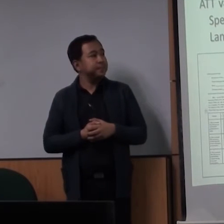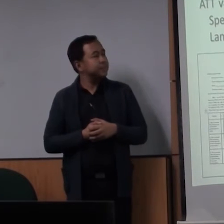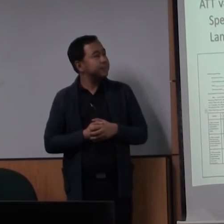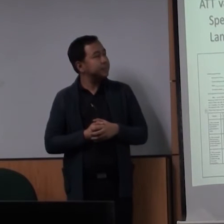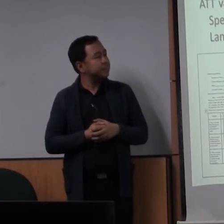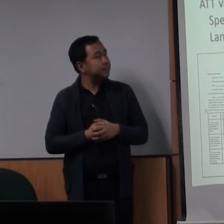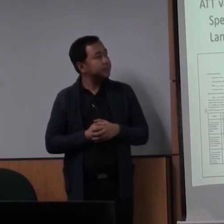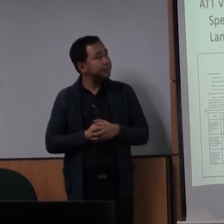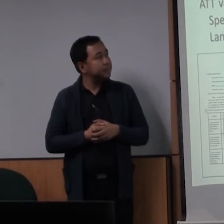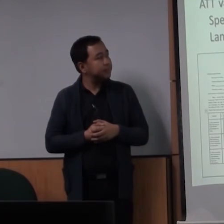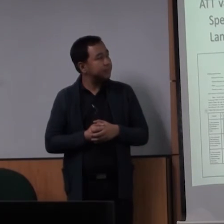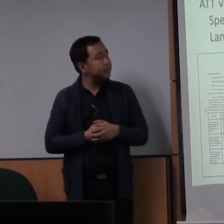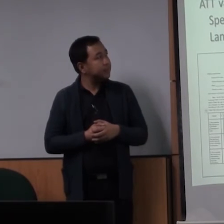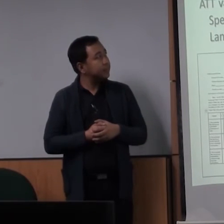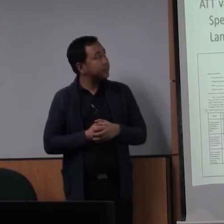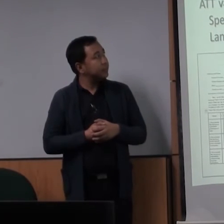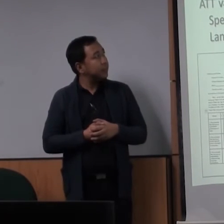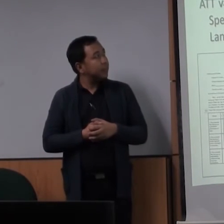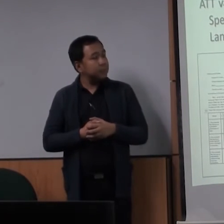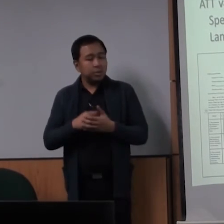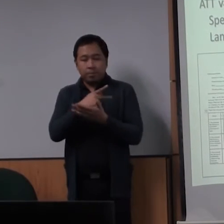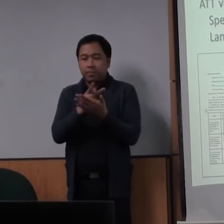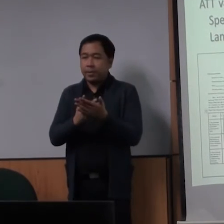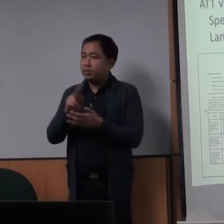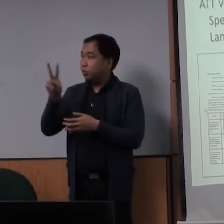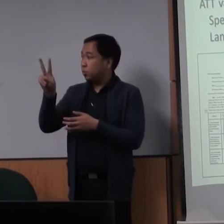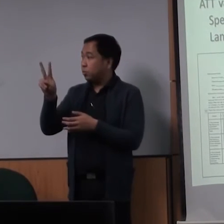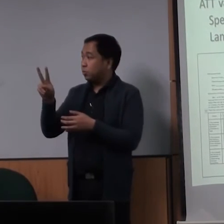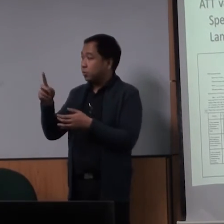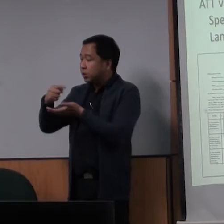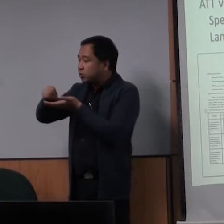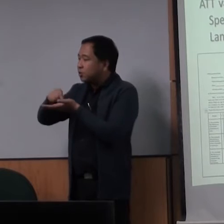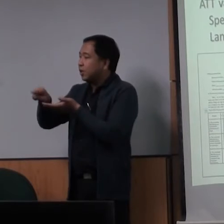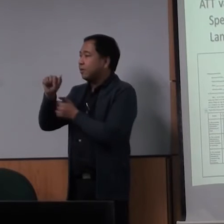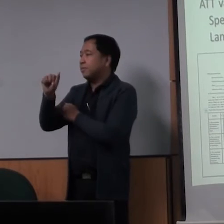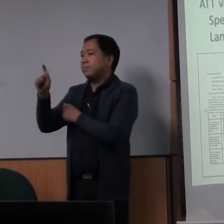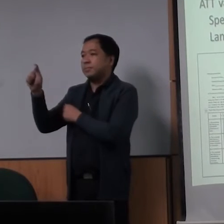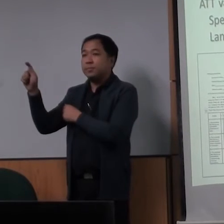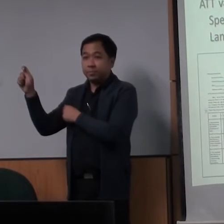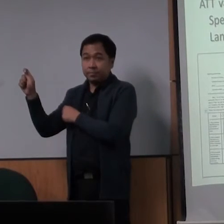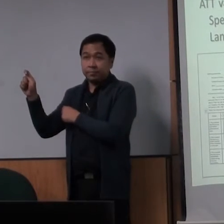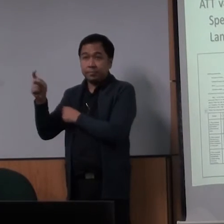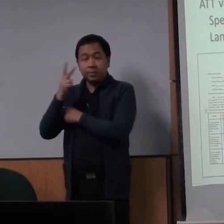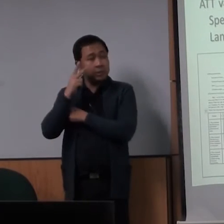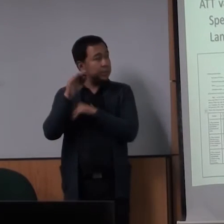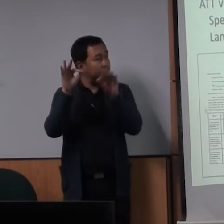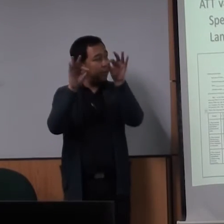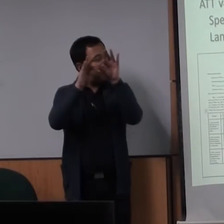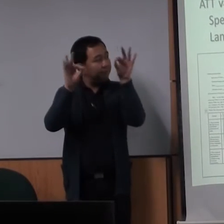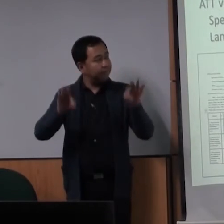So the second phase is the validation of the APP. So here's the form that